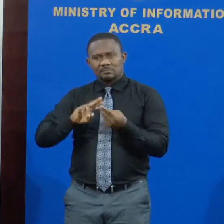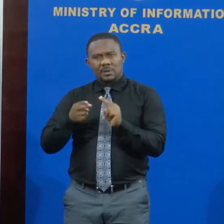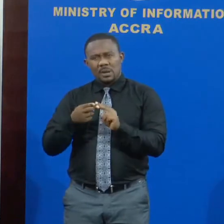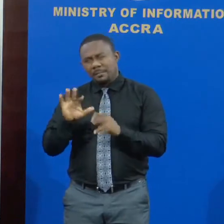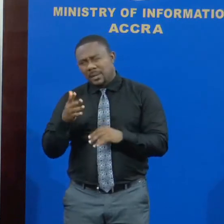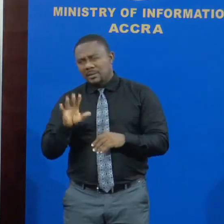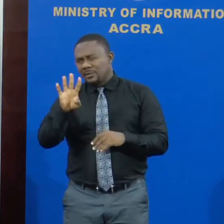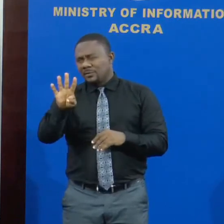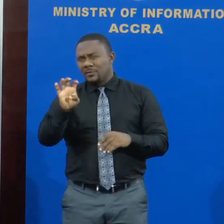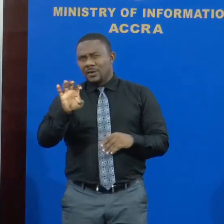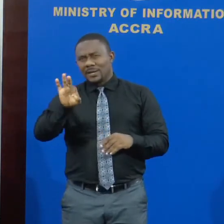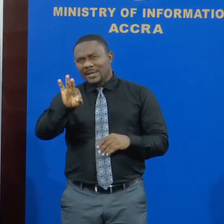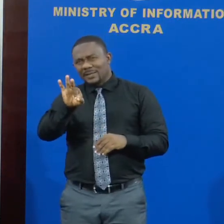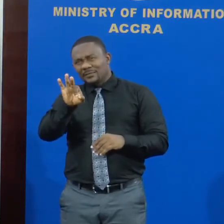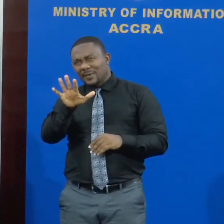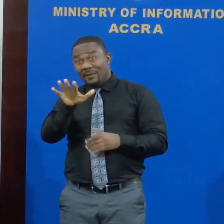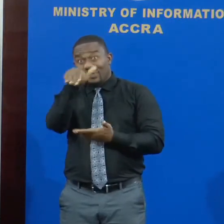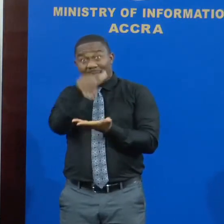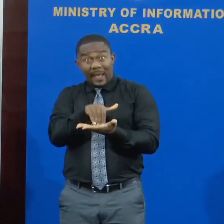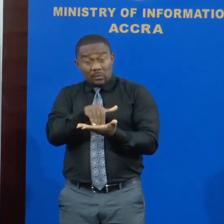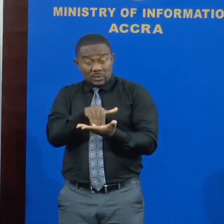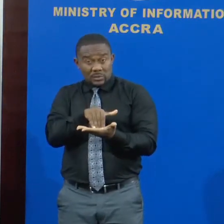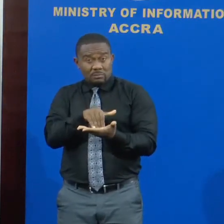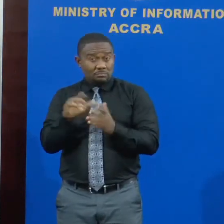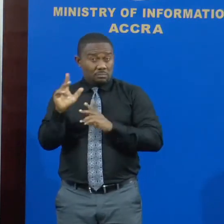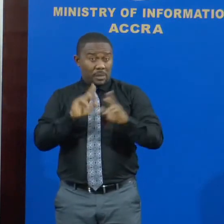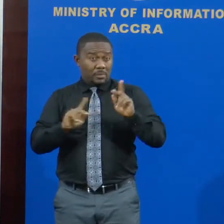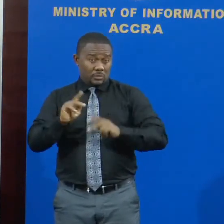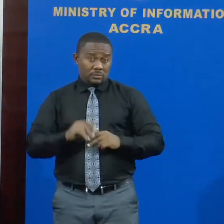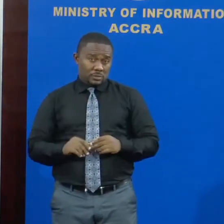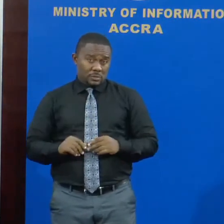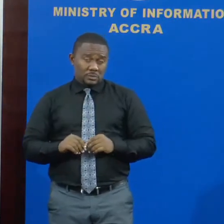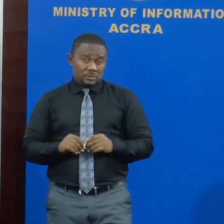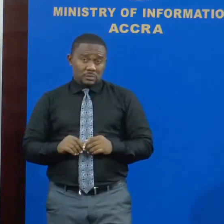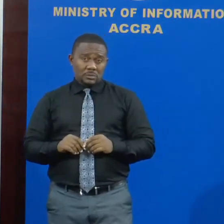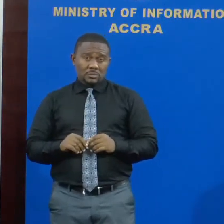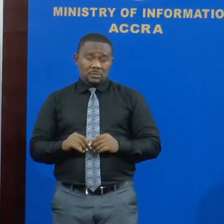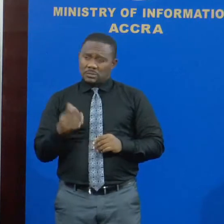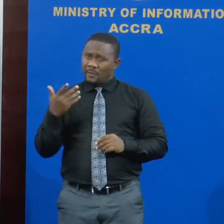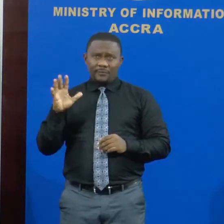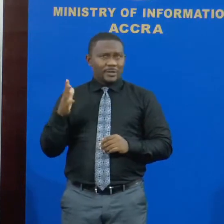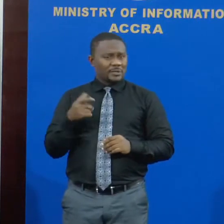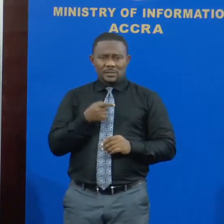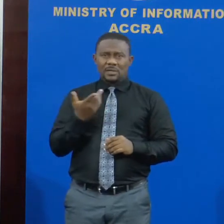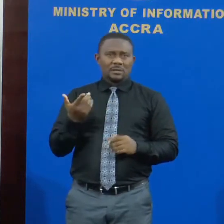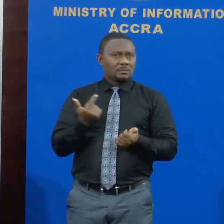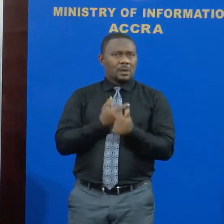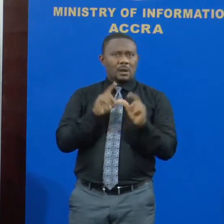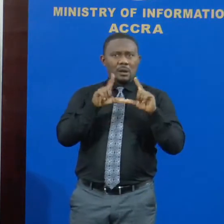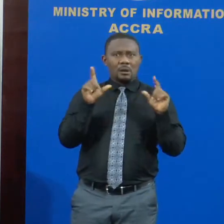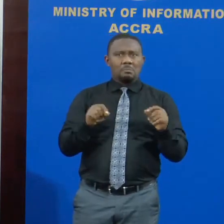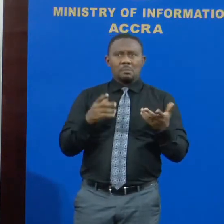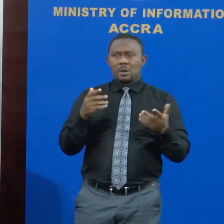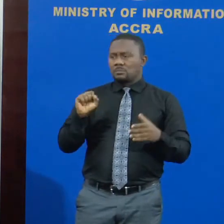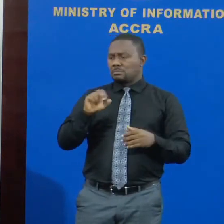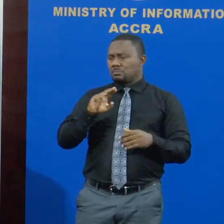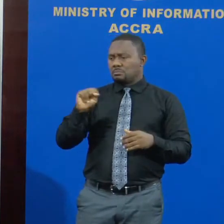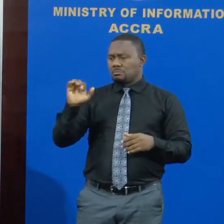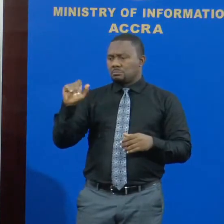about 495,000 people who already gave their Ghana card, their SSNIT